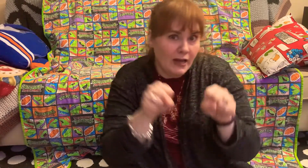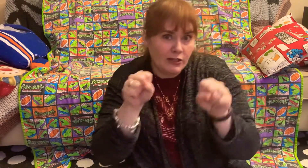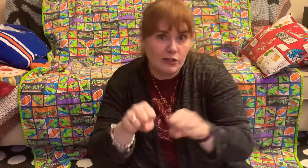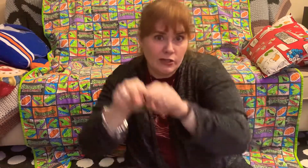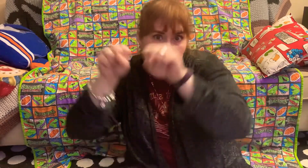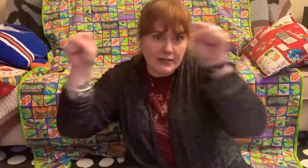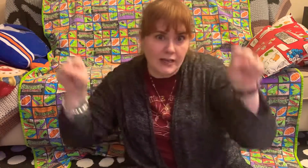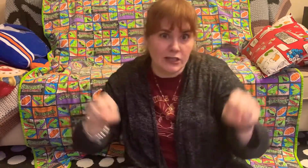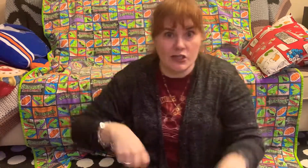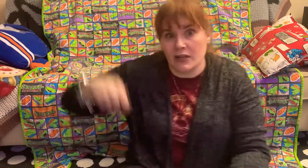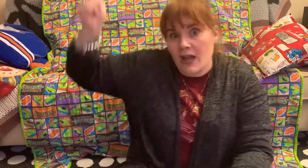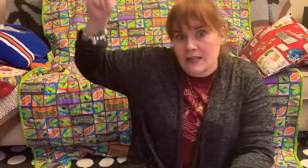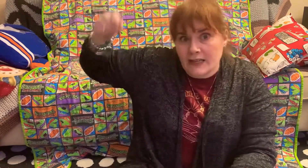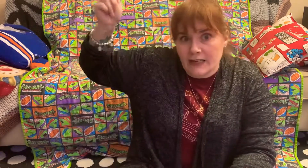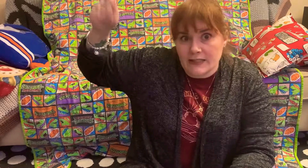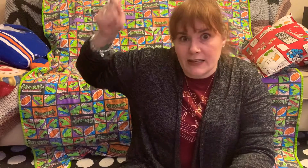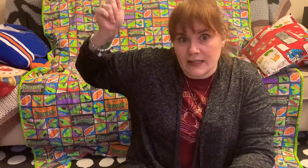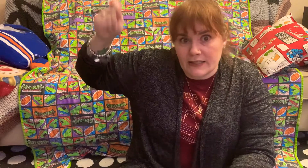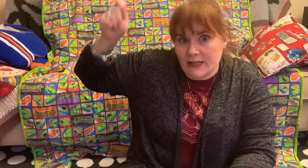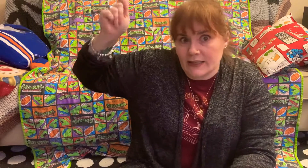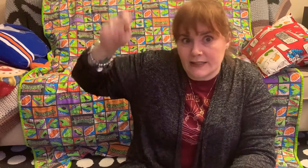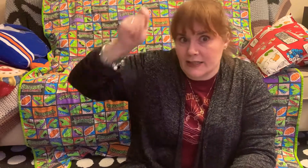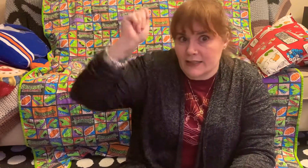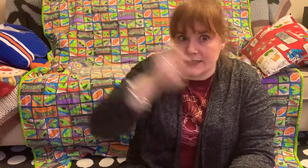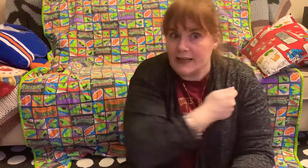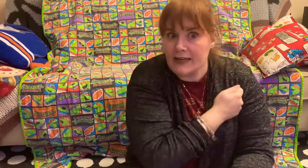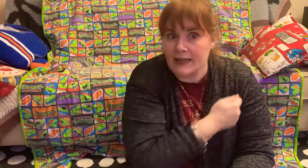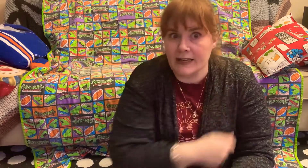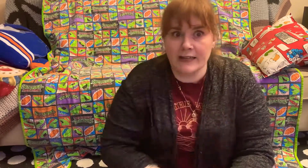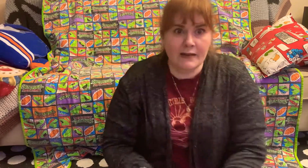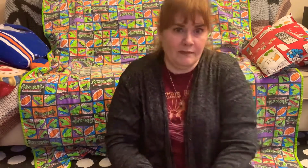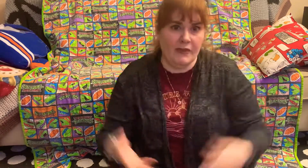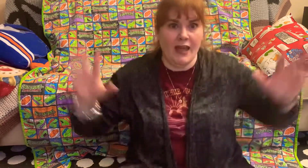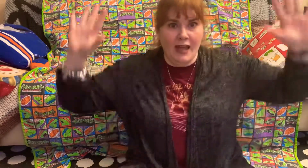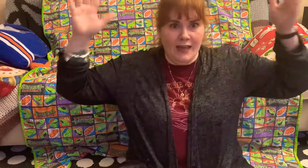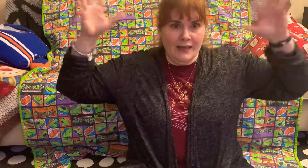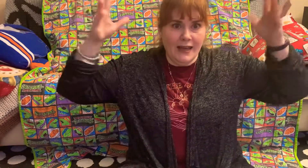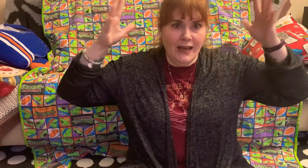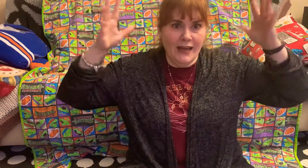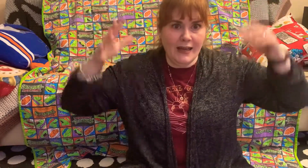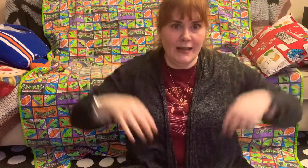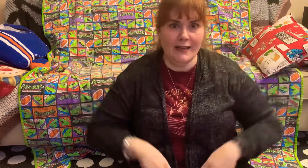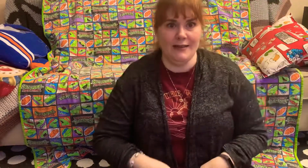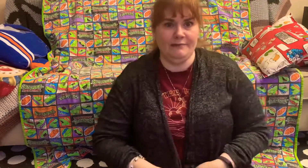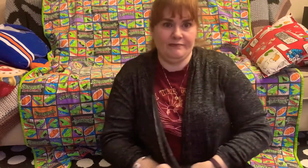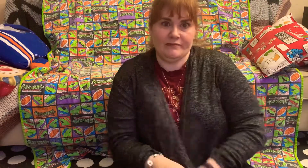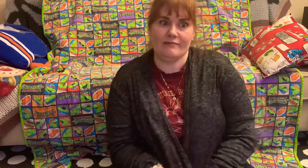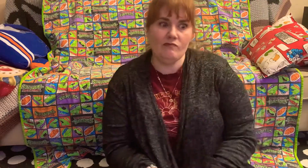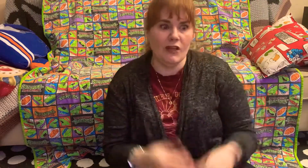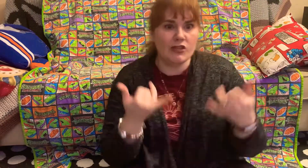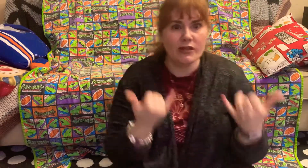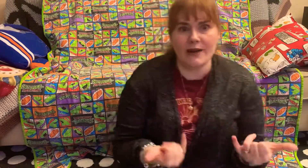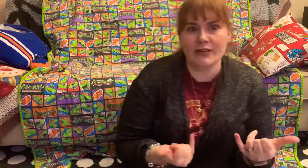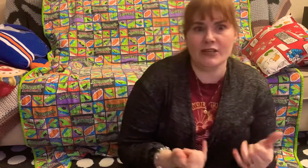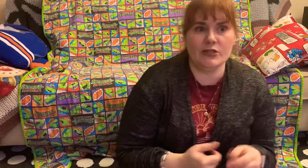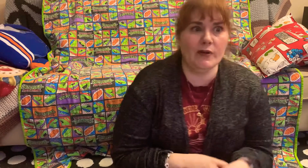the station. Ding, ding, ding, ding, ding. Yay! So now we're gonna do